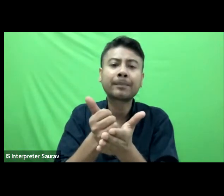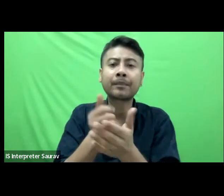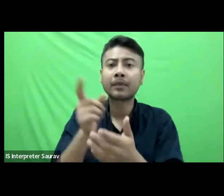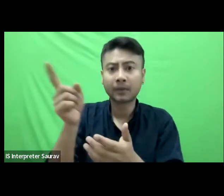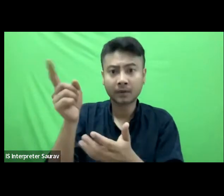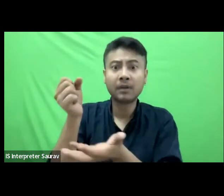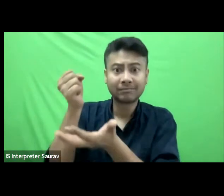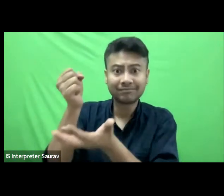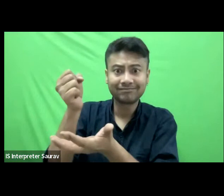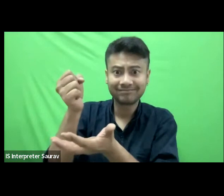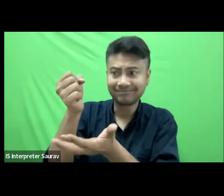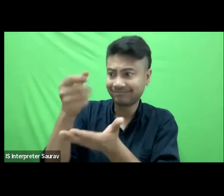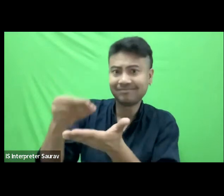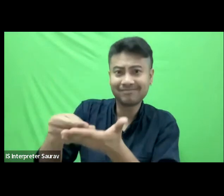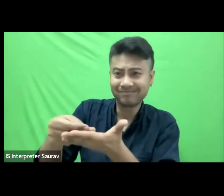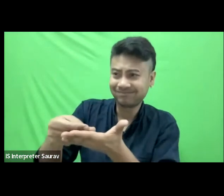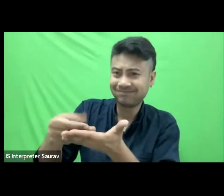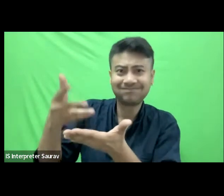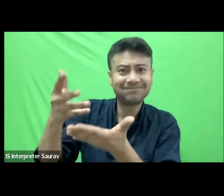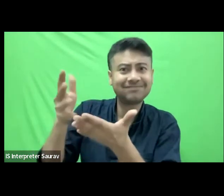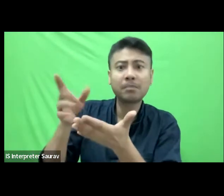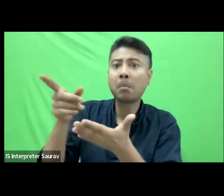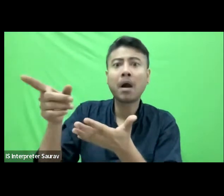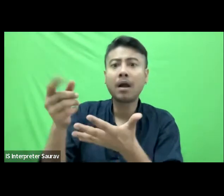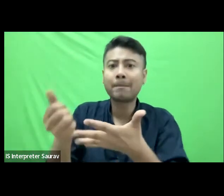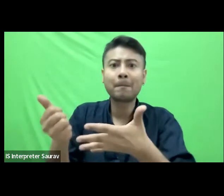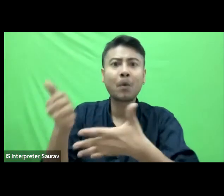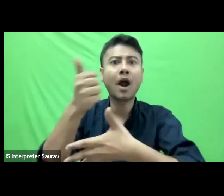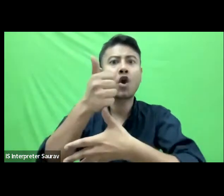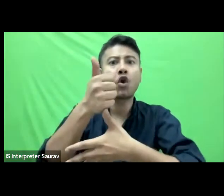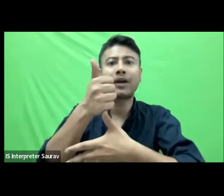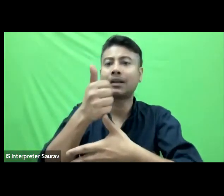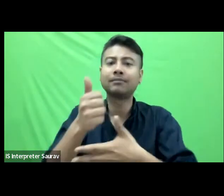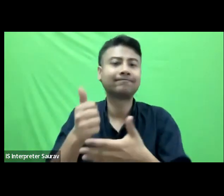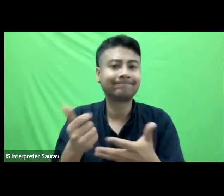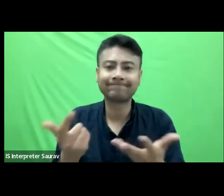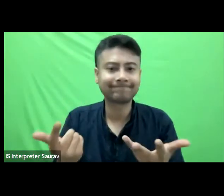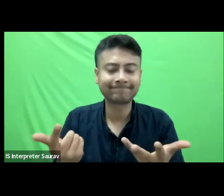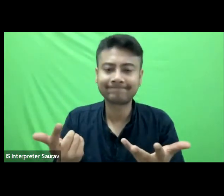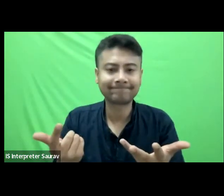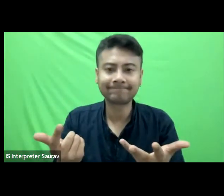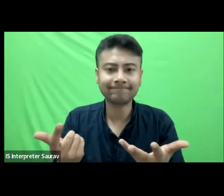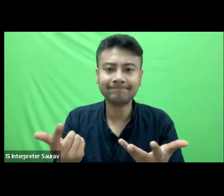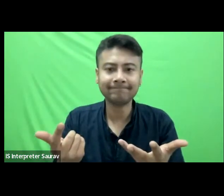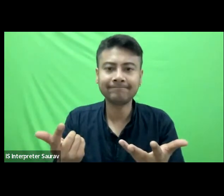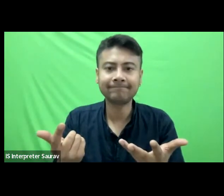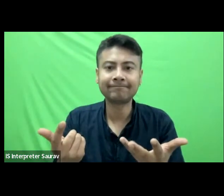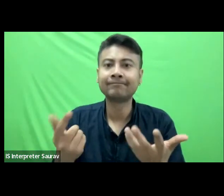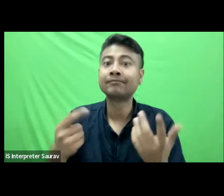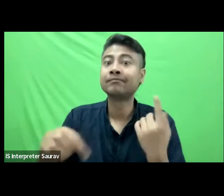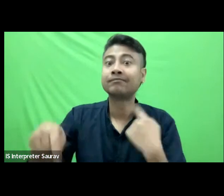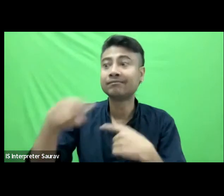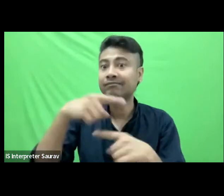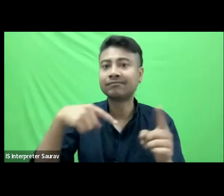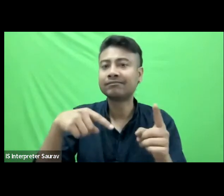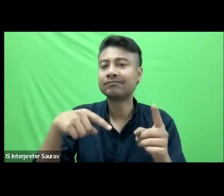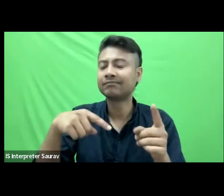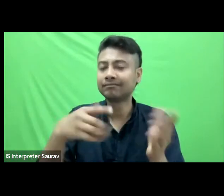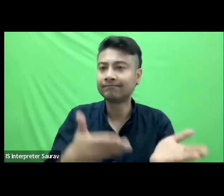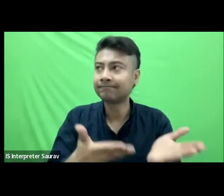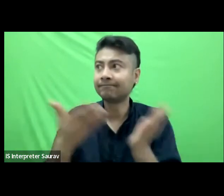is not there. And so in our experience, we've always we try to start with data, and